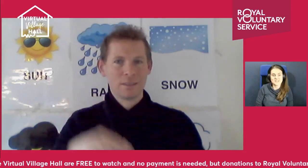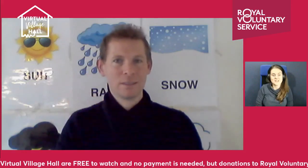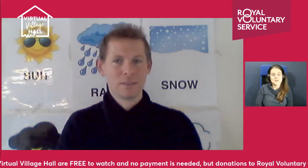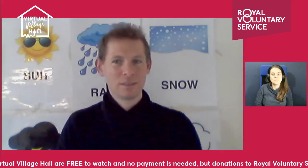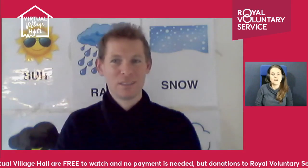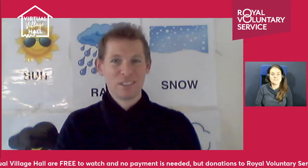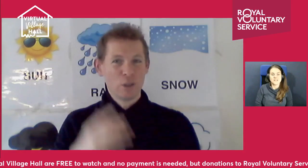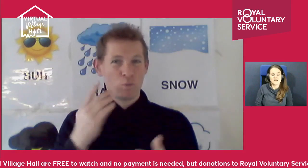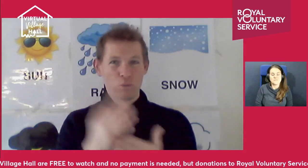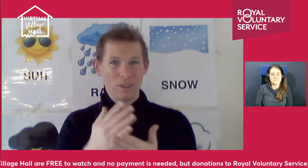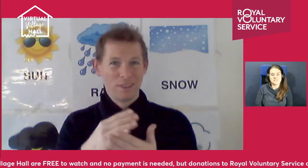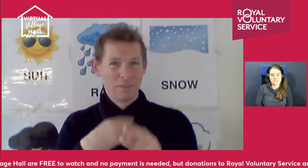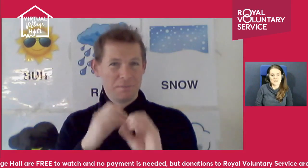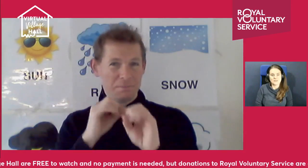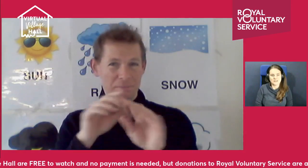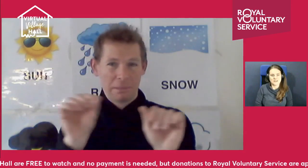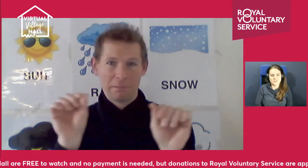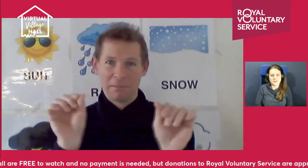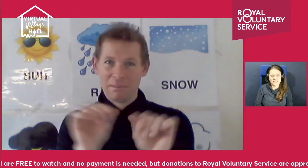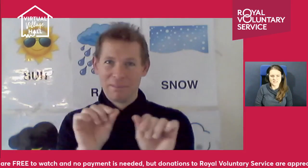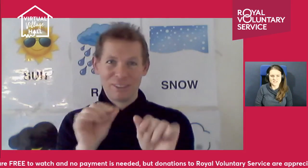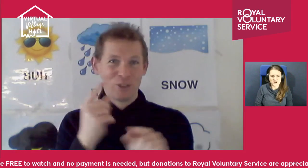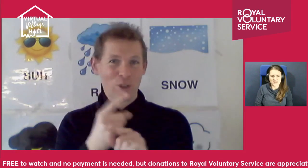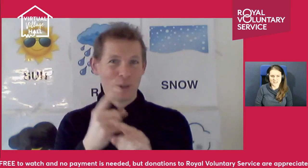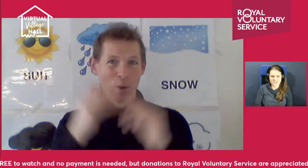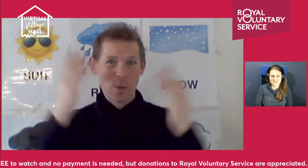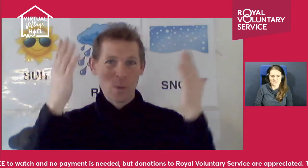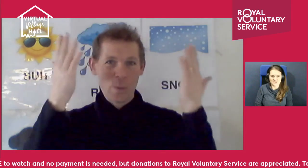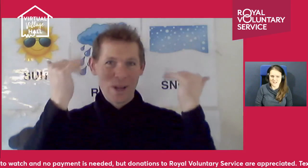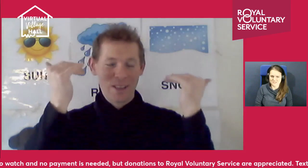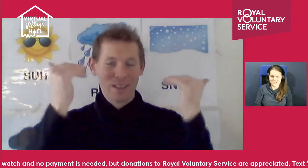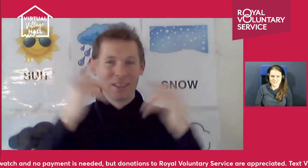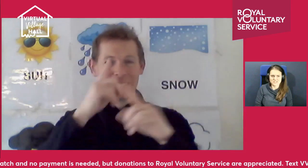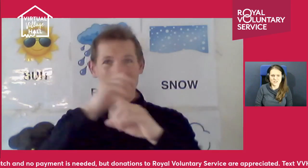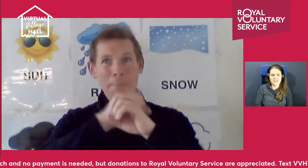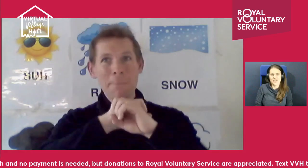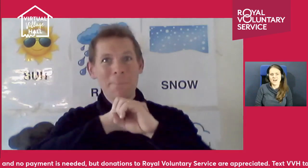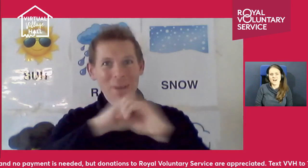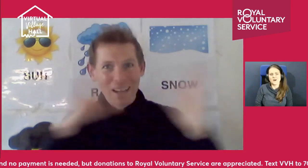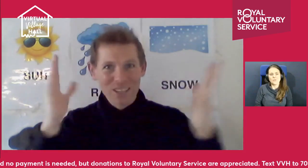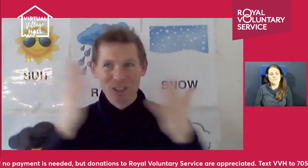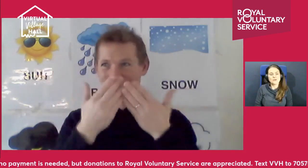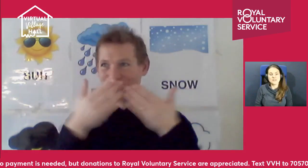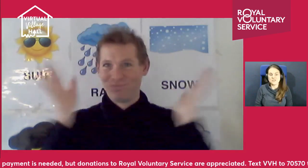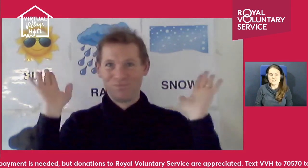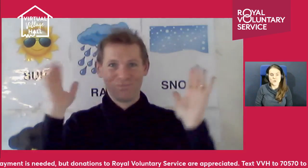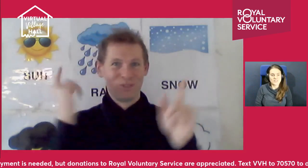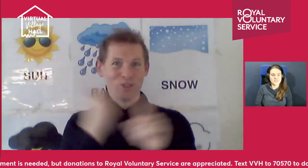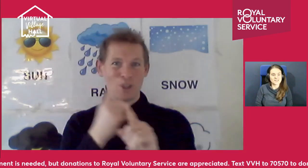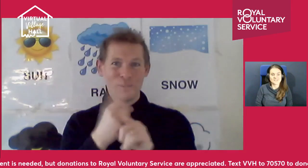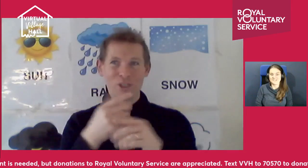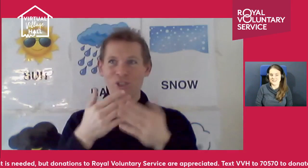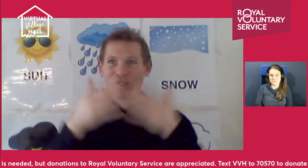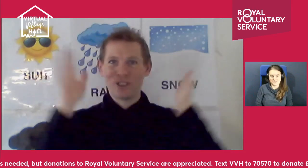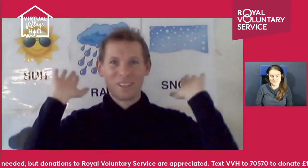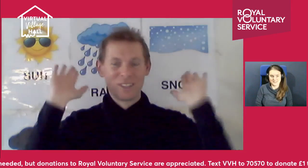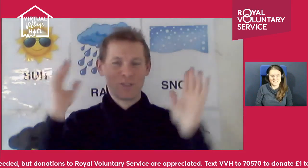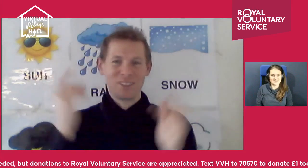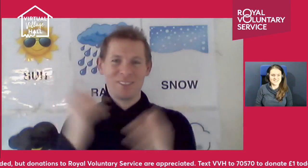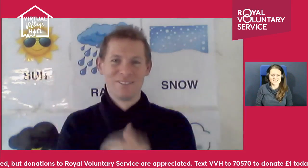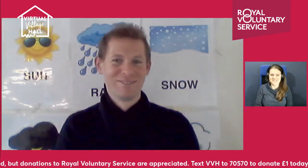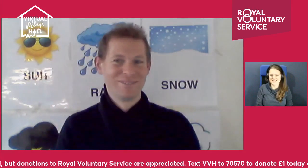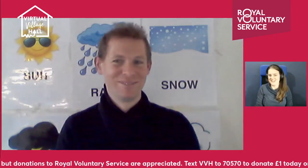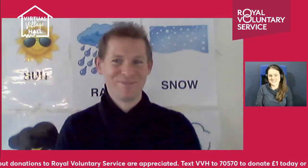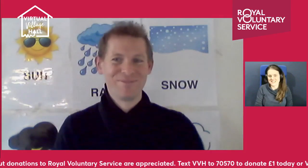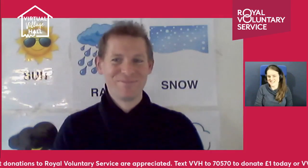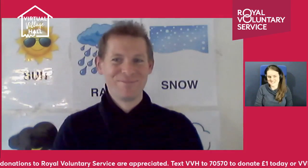understand, but this can be a big thing to try and get your head around. Now, we've only used weather as an example. This